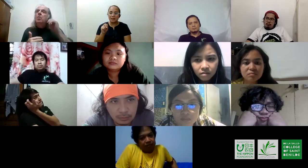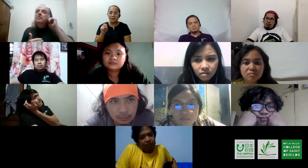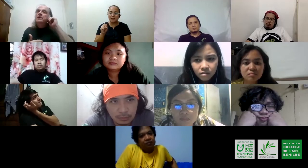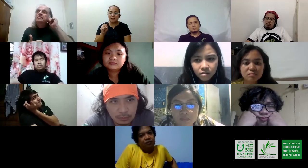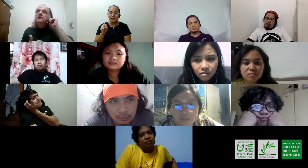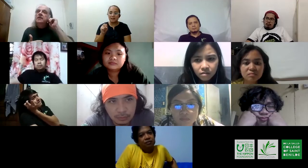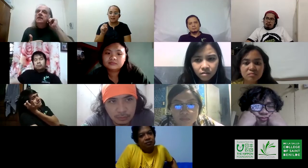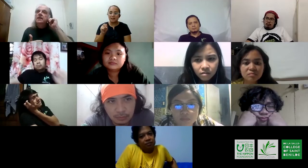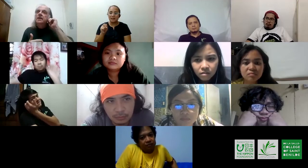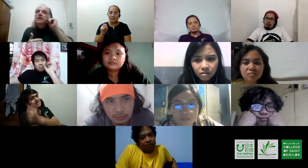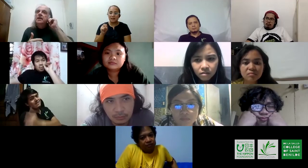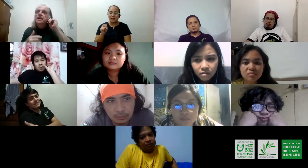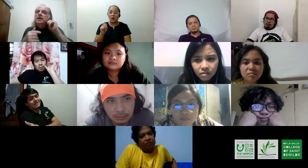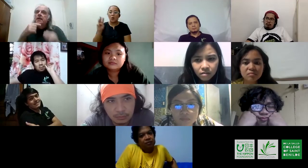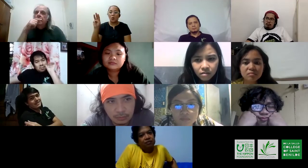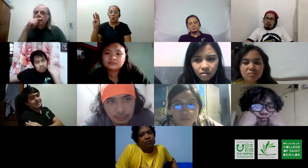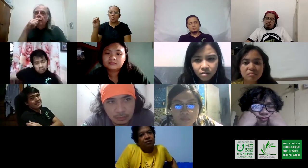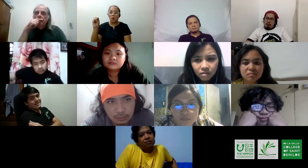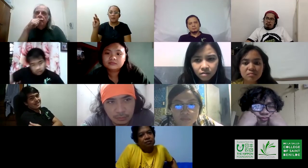woman,